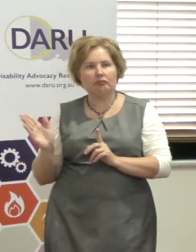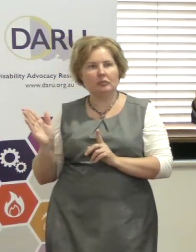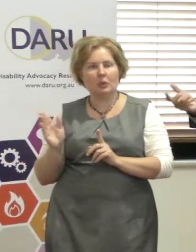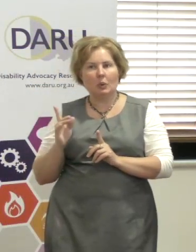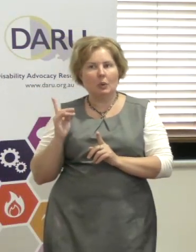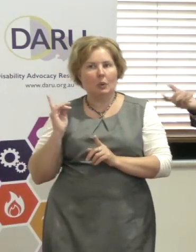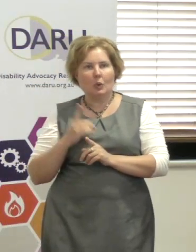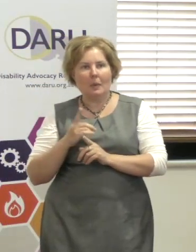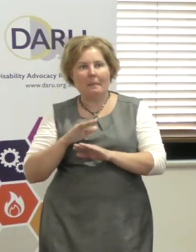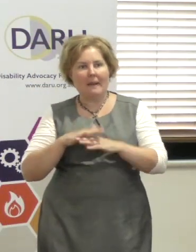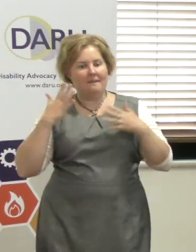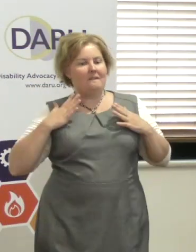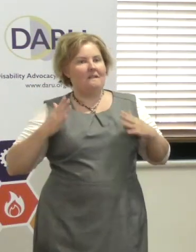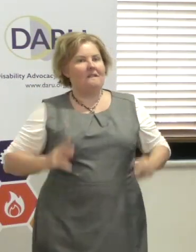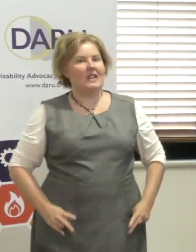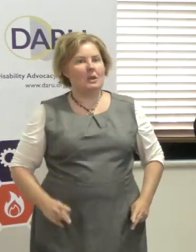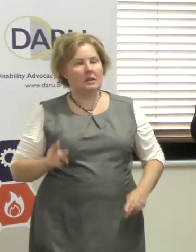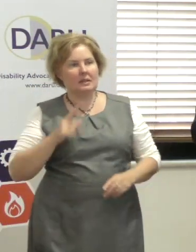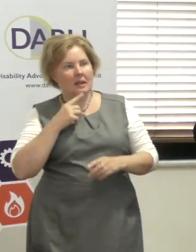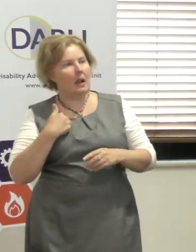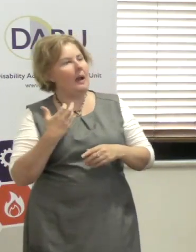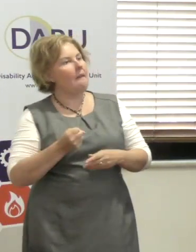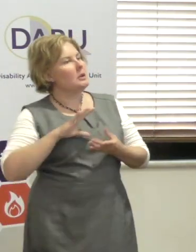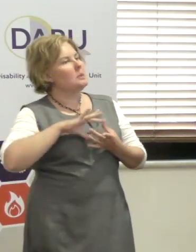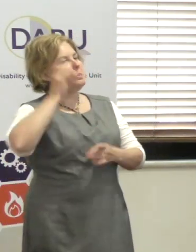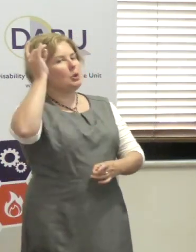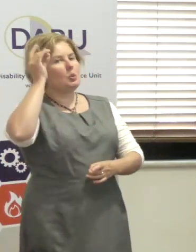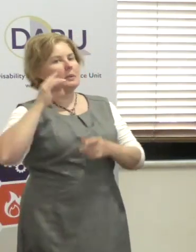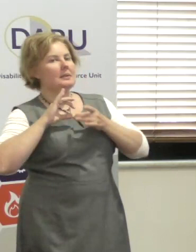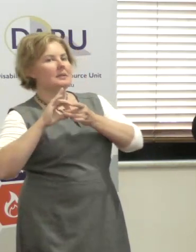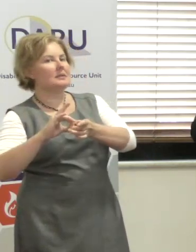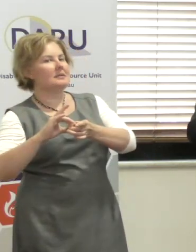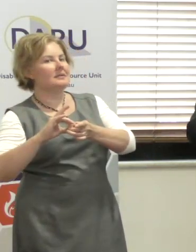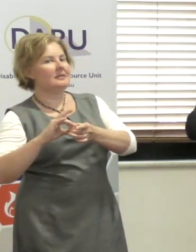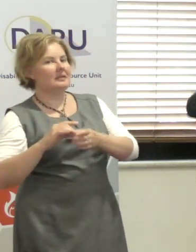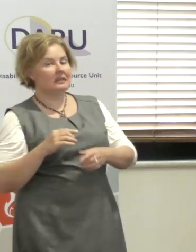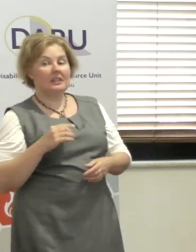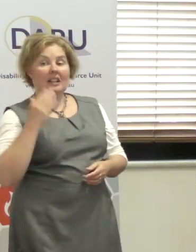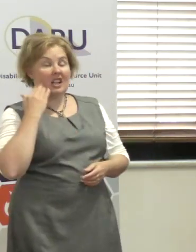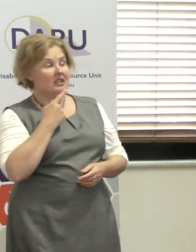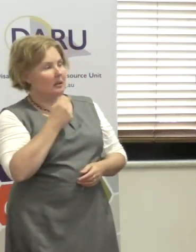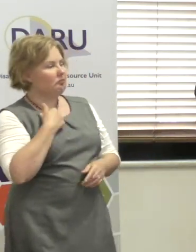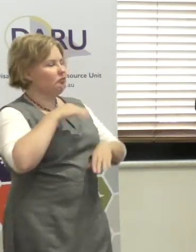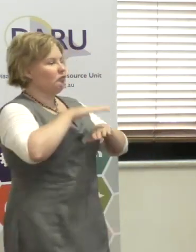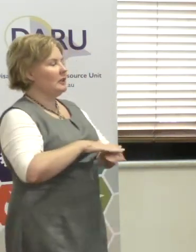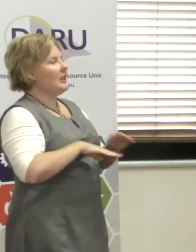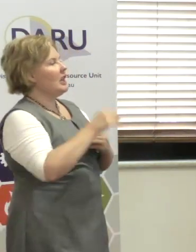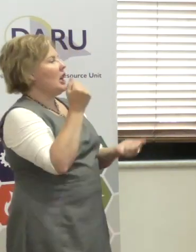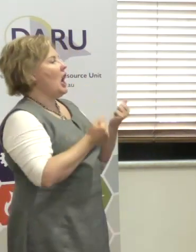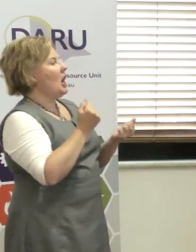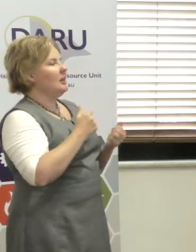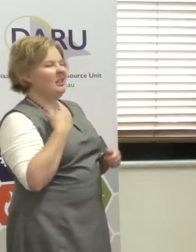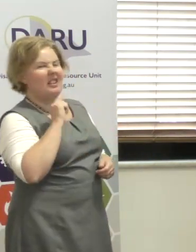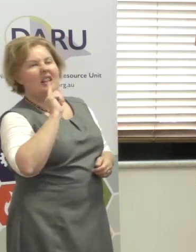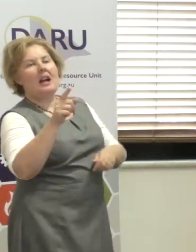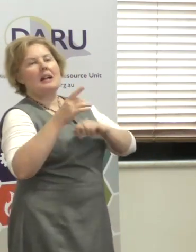spiritual connection to something. And I thought, wow. And she would say, oh, look, I sit in the car and I tell my husband what to do because he's pretty